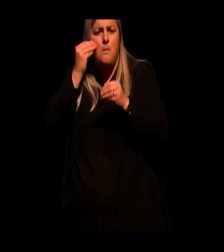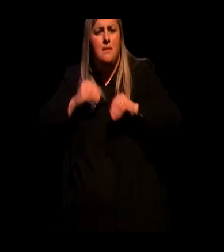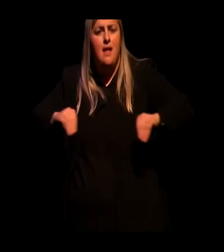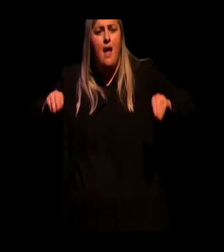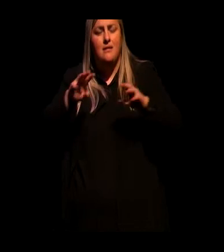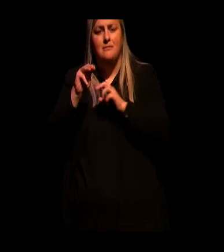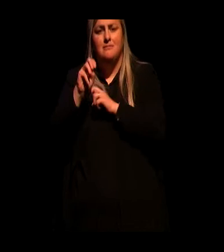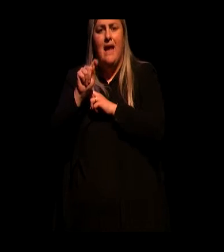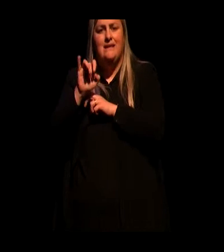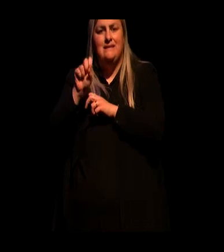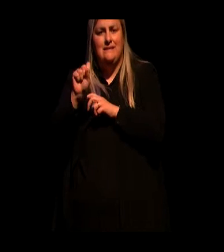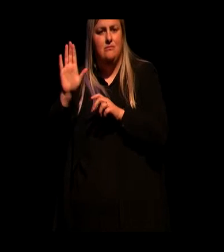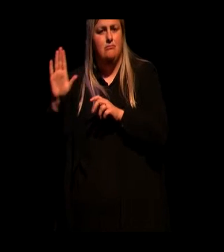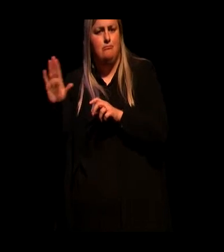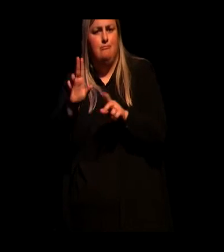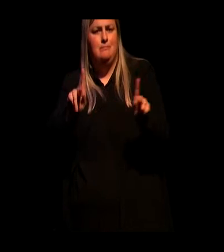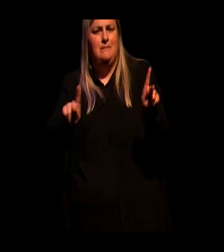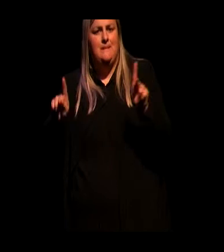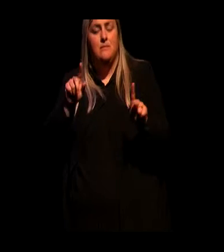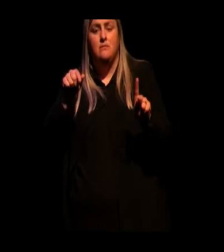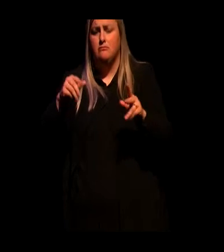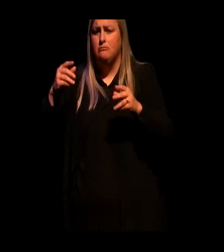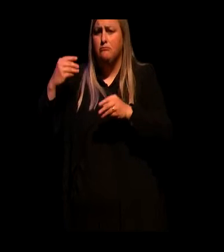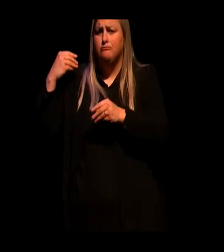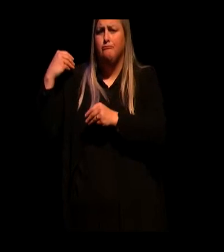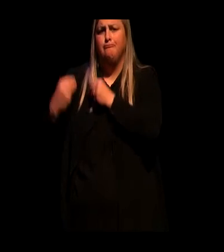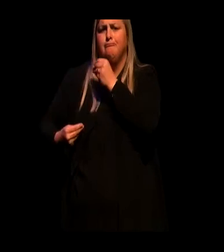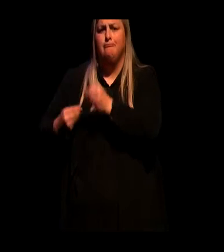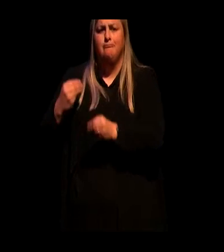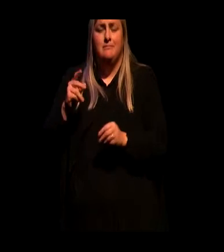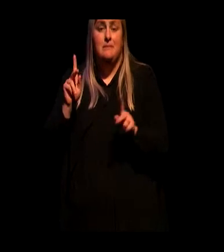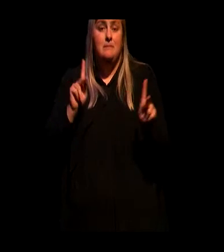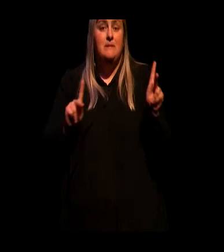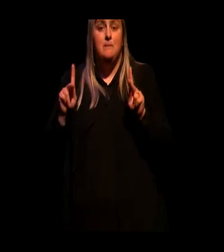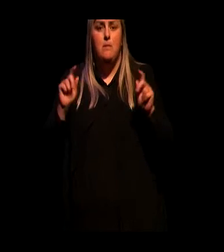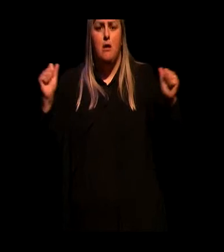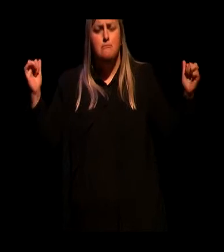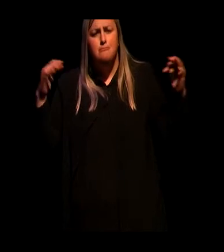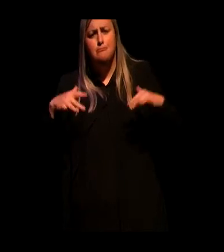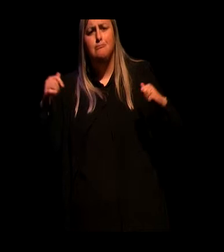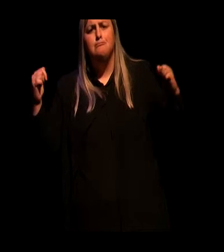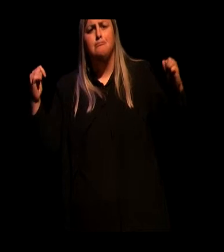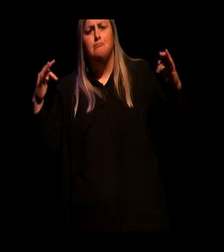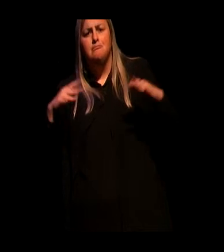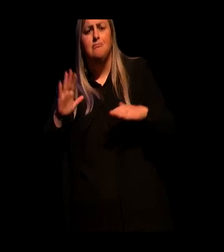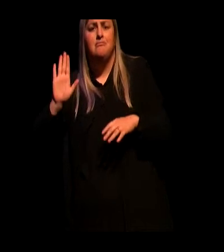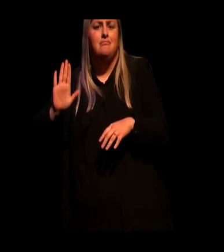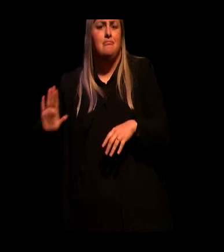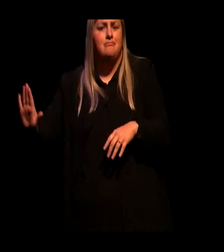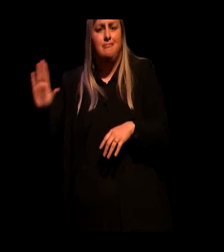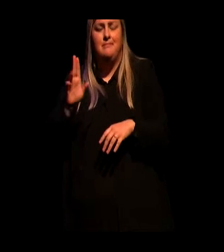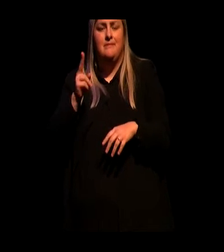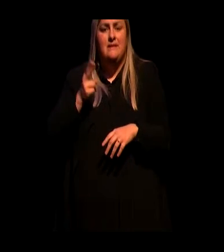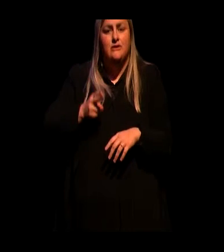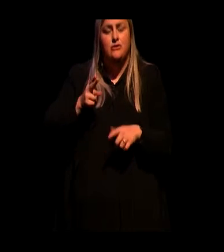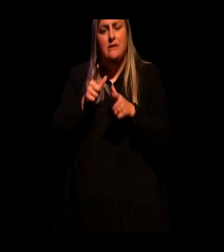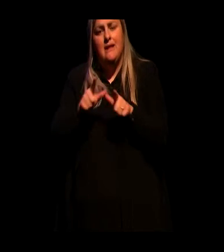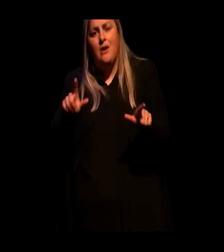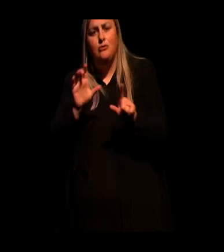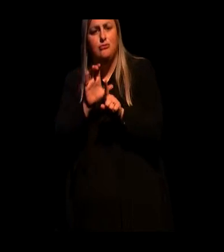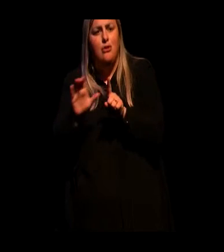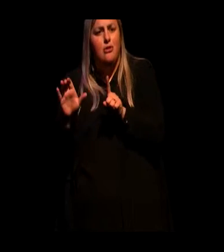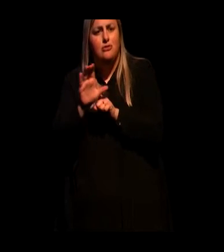This territory is a traditional gathering place for diverse Indigenous peoples whose histories, languages, and cultures